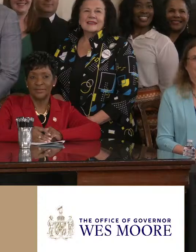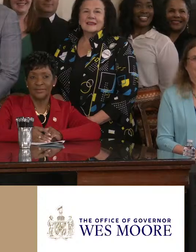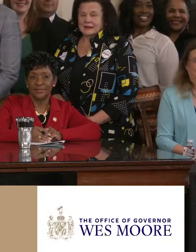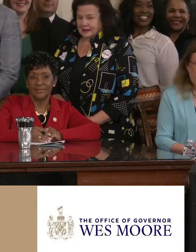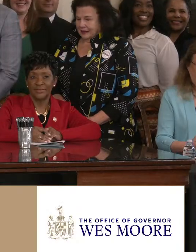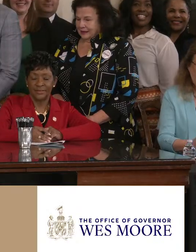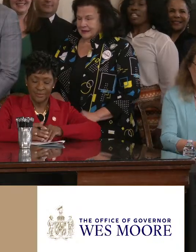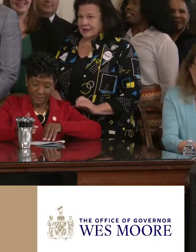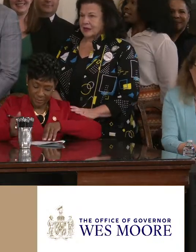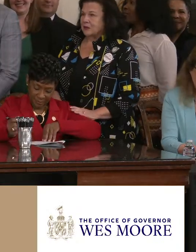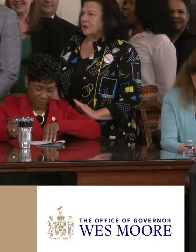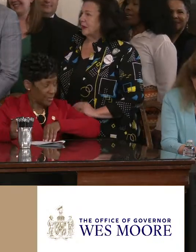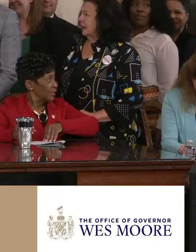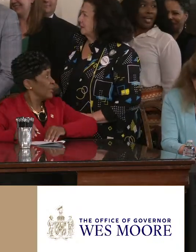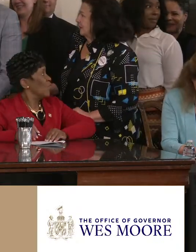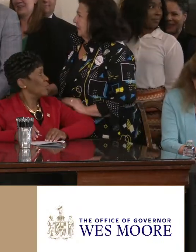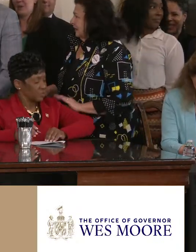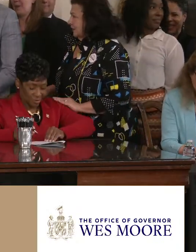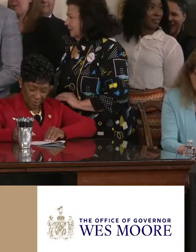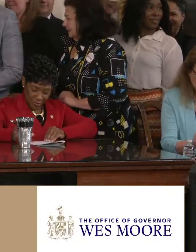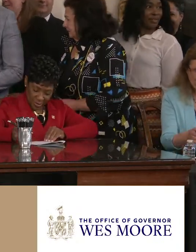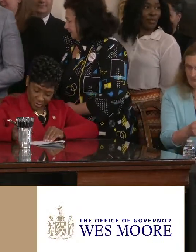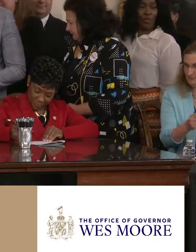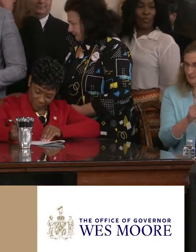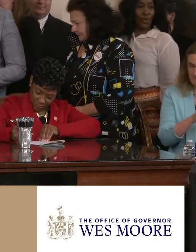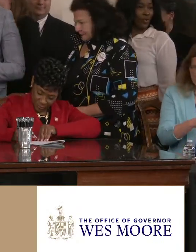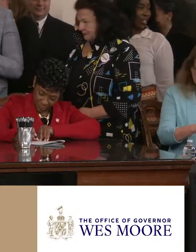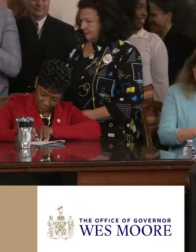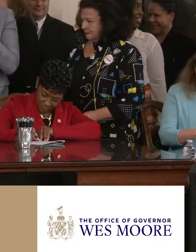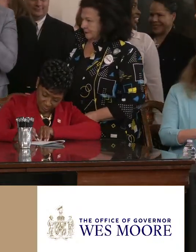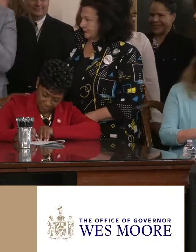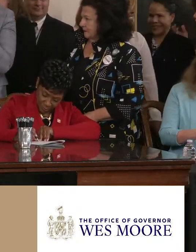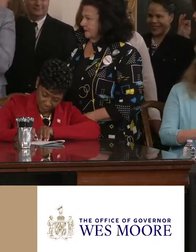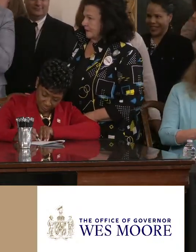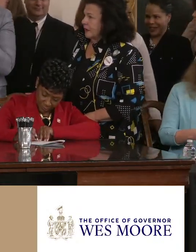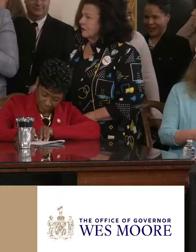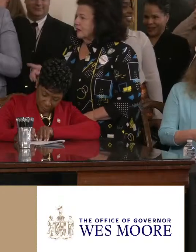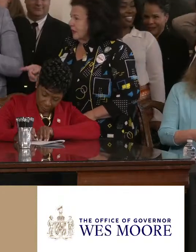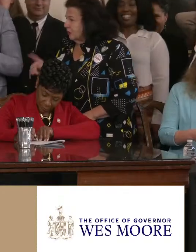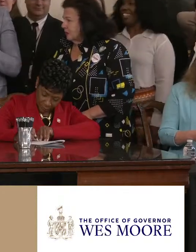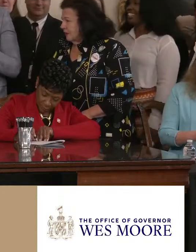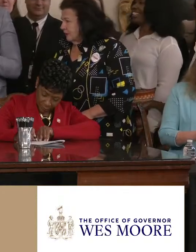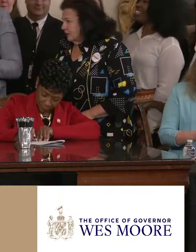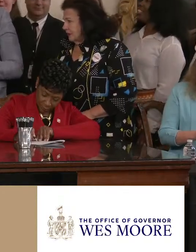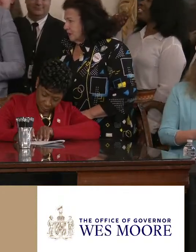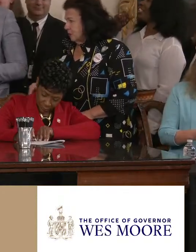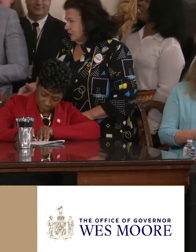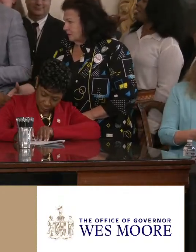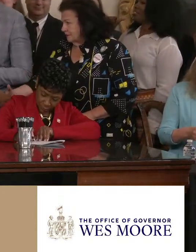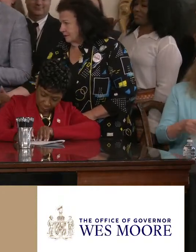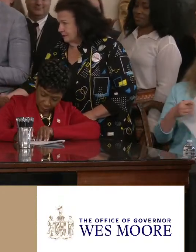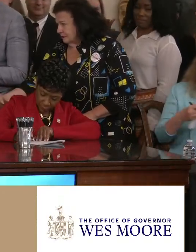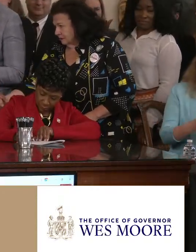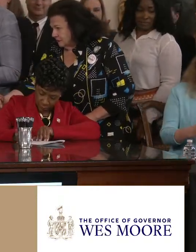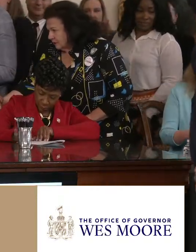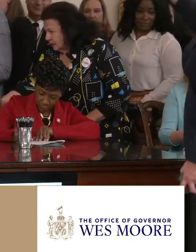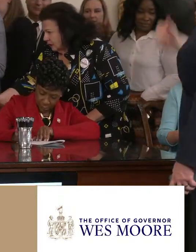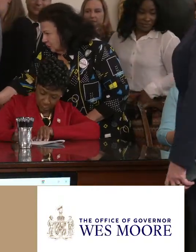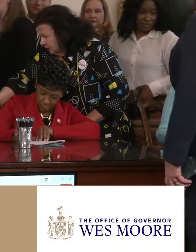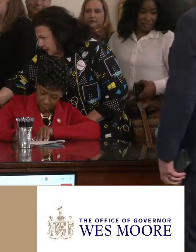Thank you very, very much. Next bill, please. If you could exit to the left, let's go right. House Bill